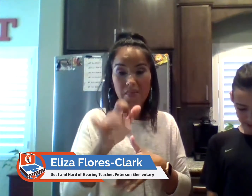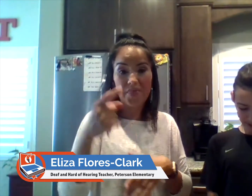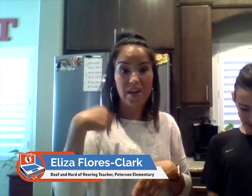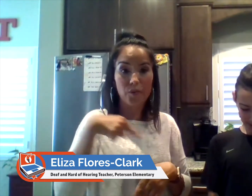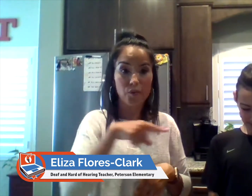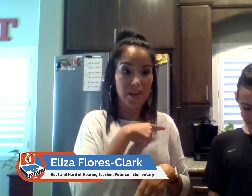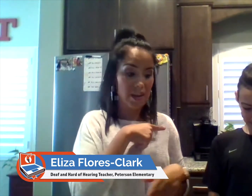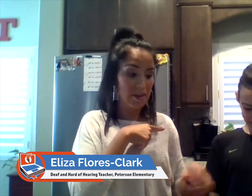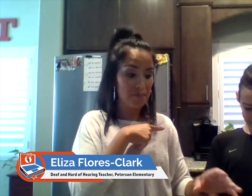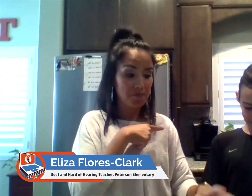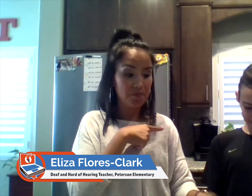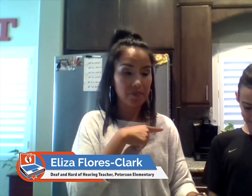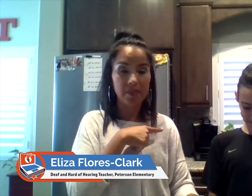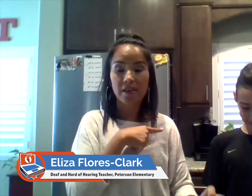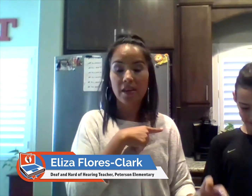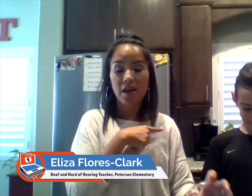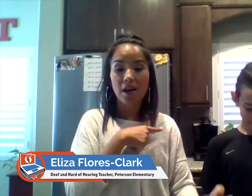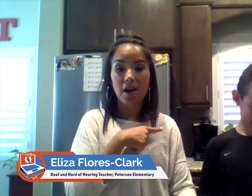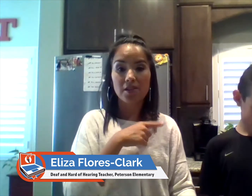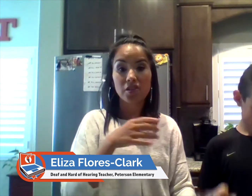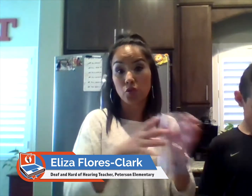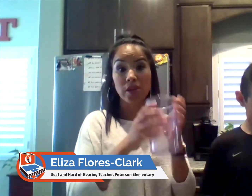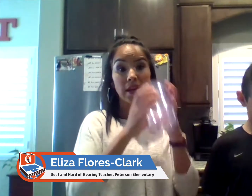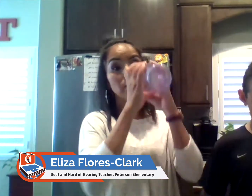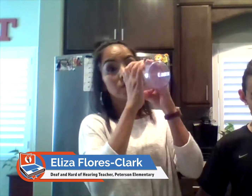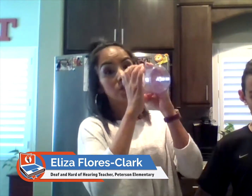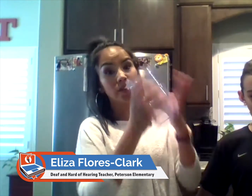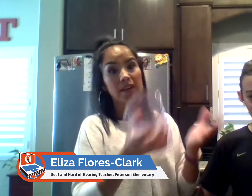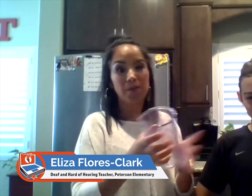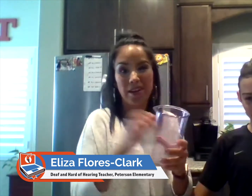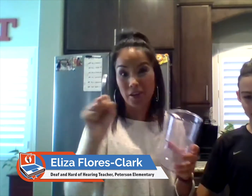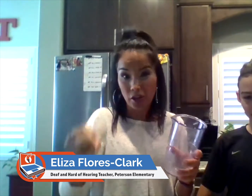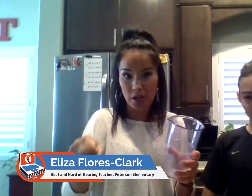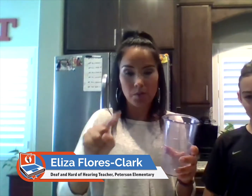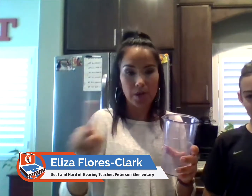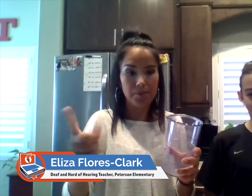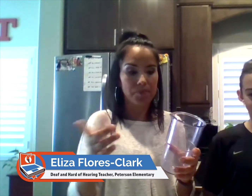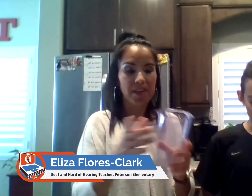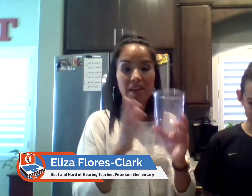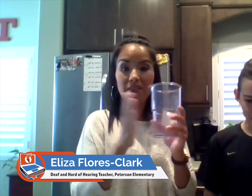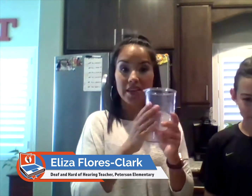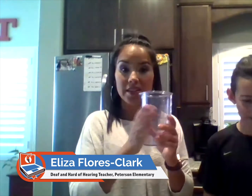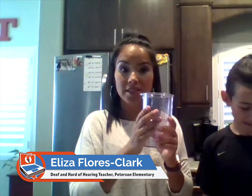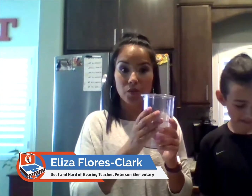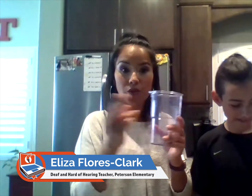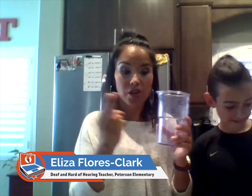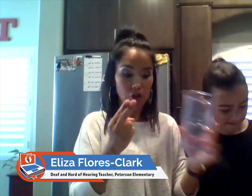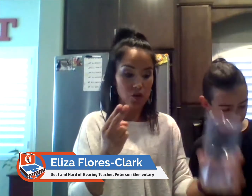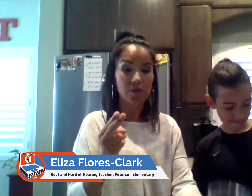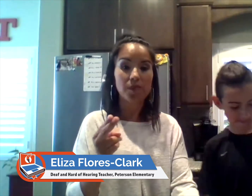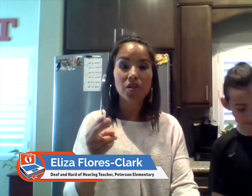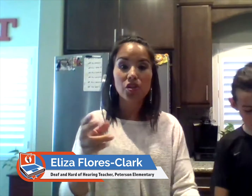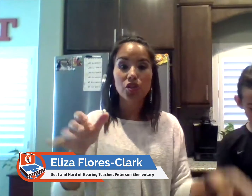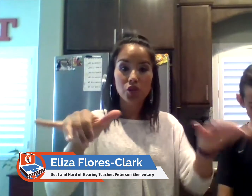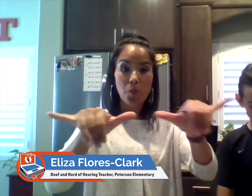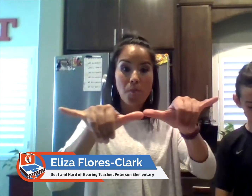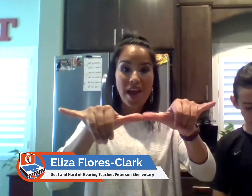that we just drink. I don't just drink, I mean I could, but no. This we use to